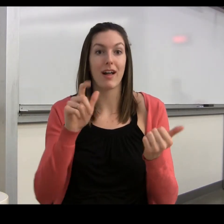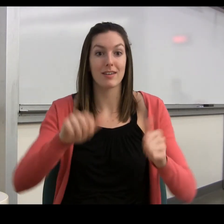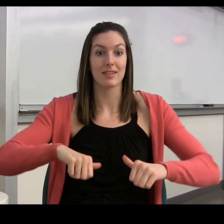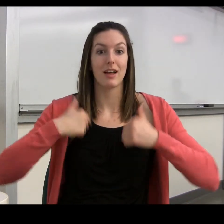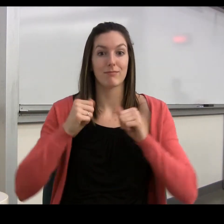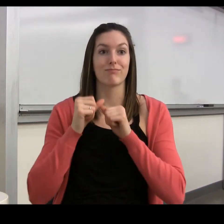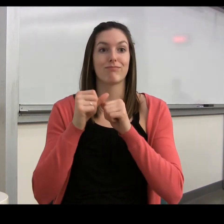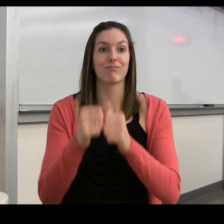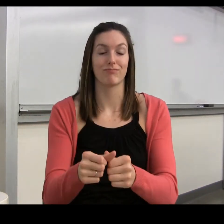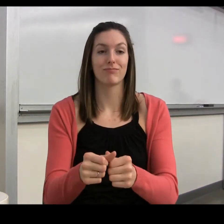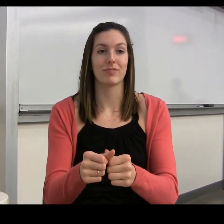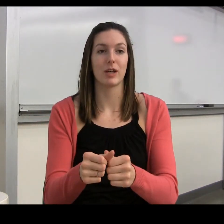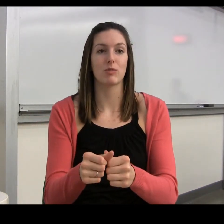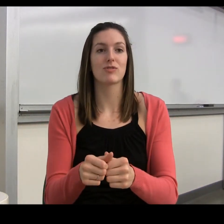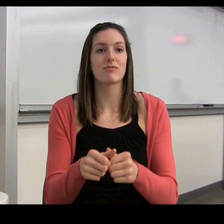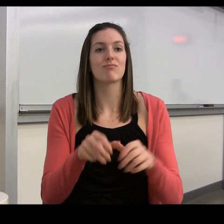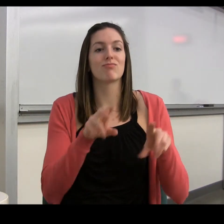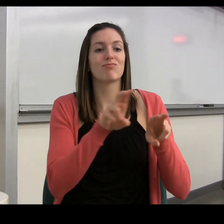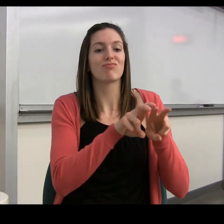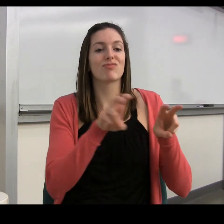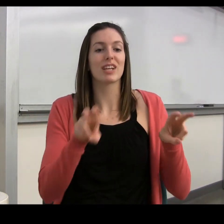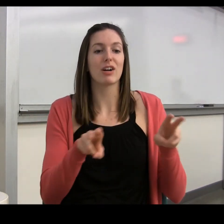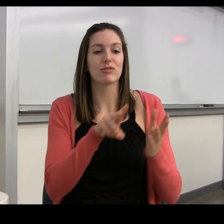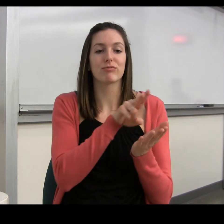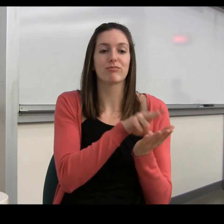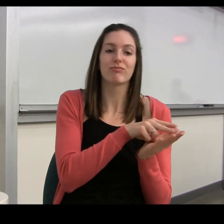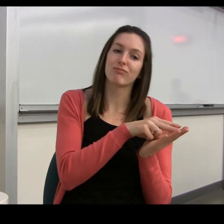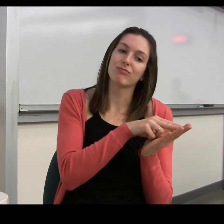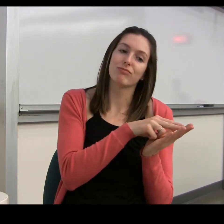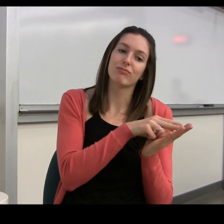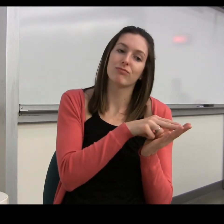the couch or taking a nap or whatever, and stood up and boom.